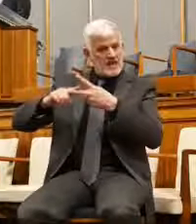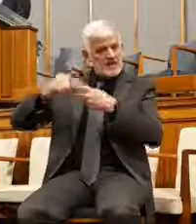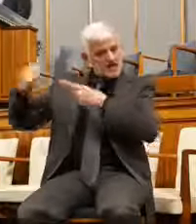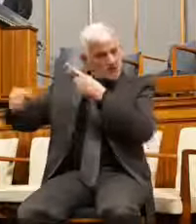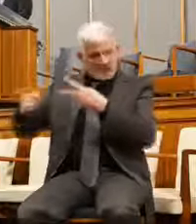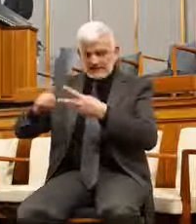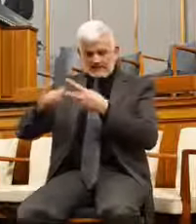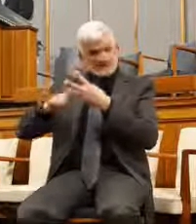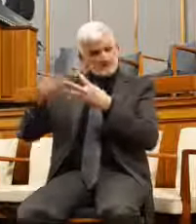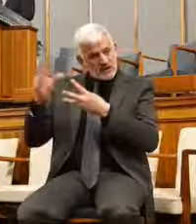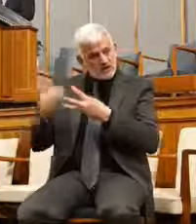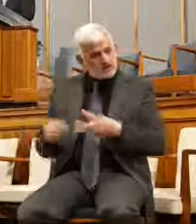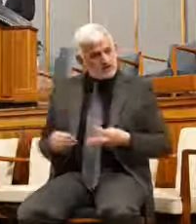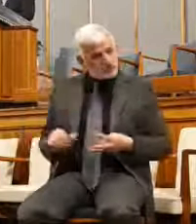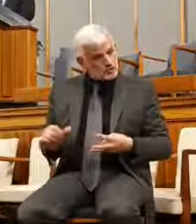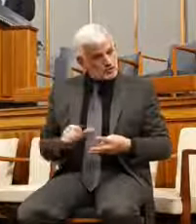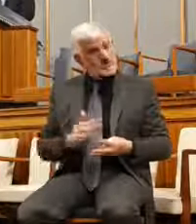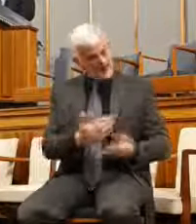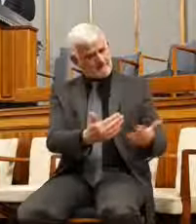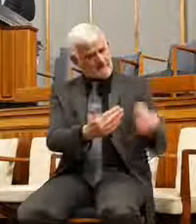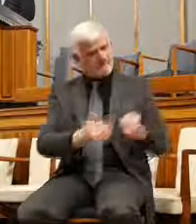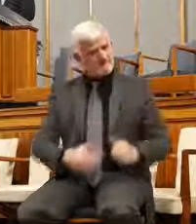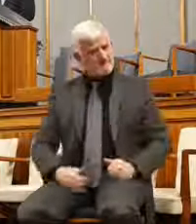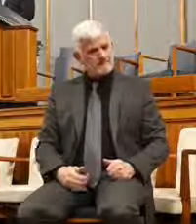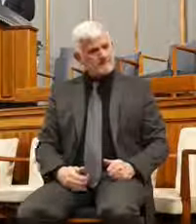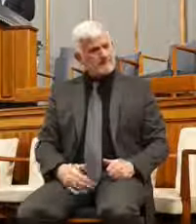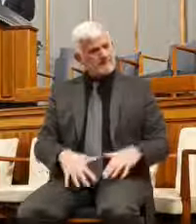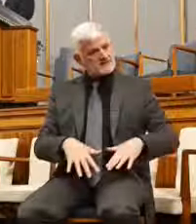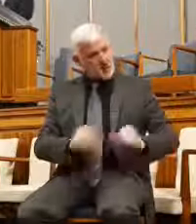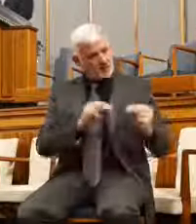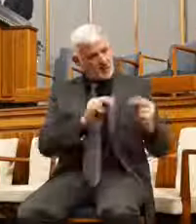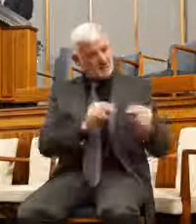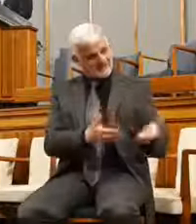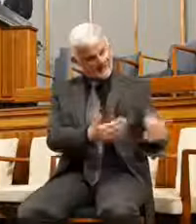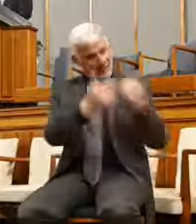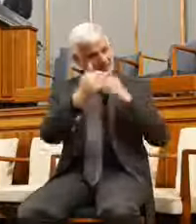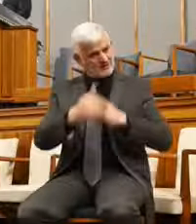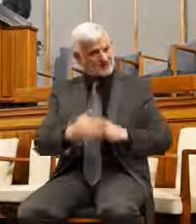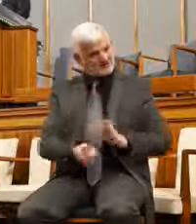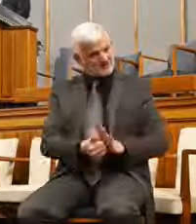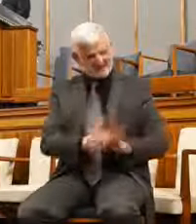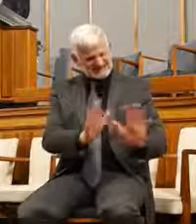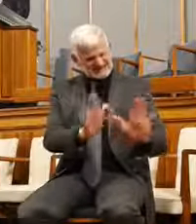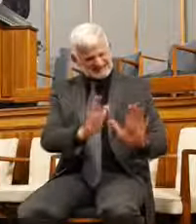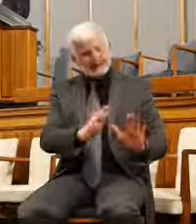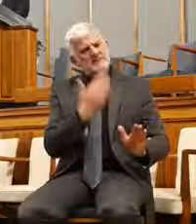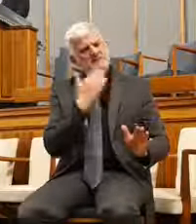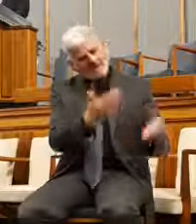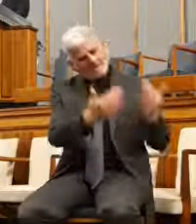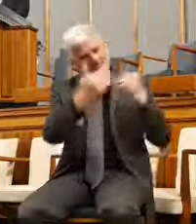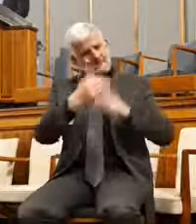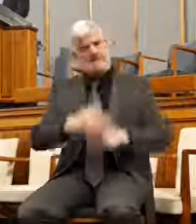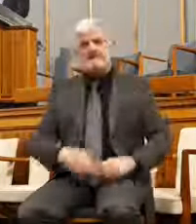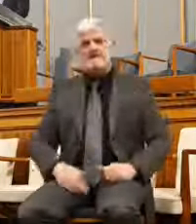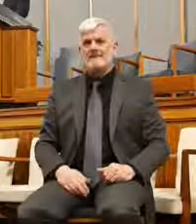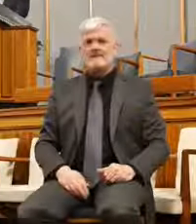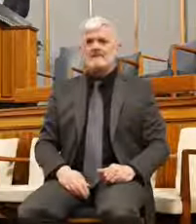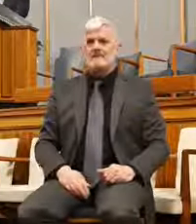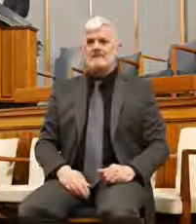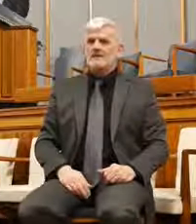now. Come. Let's break this absurdity, this foolishness. Come